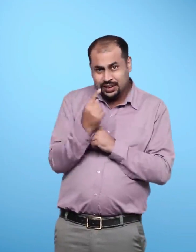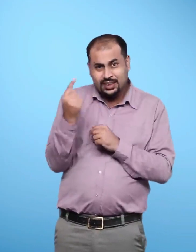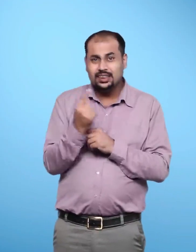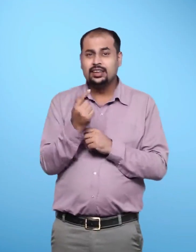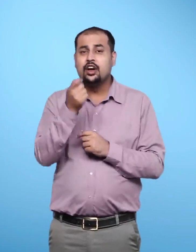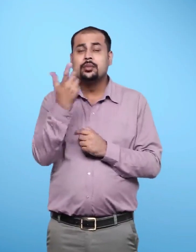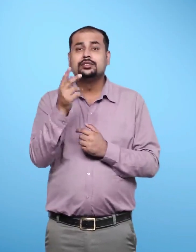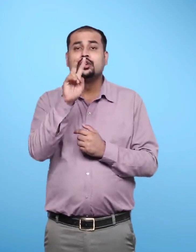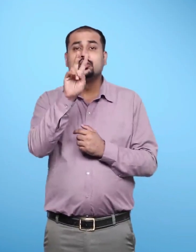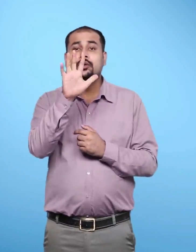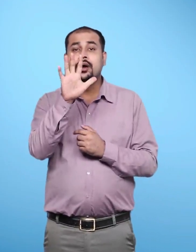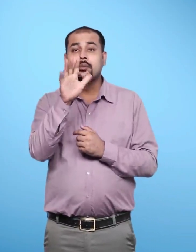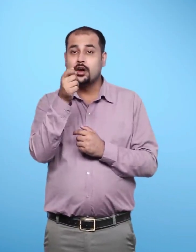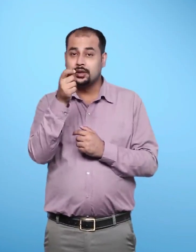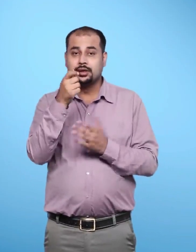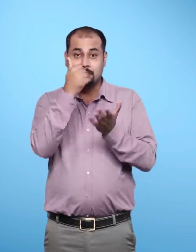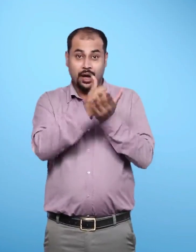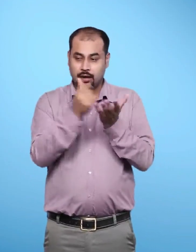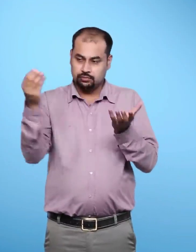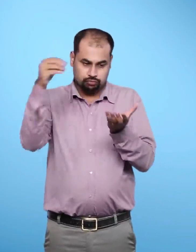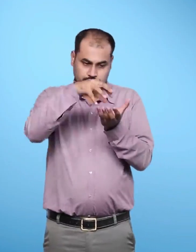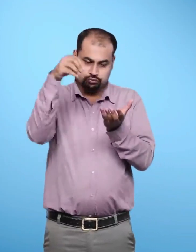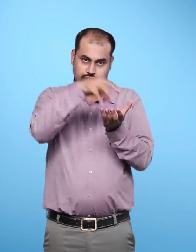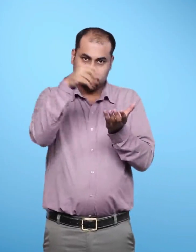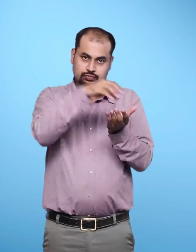25 every month and puts it in the bank.